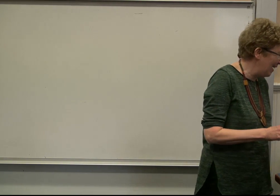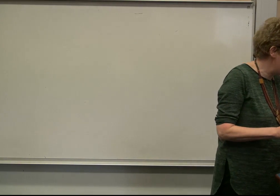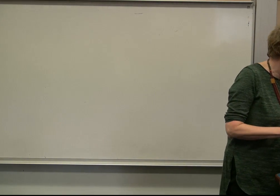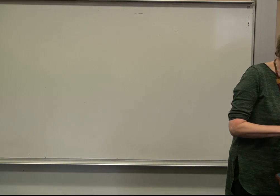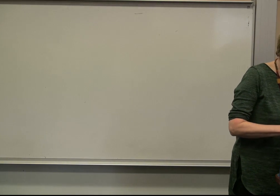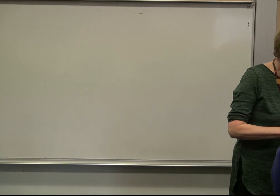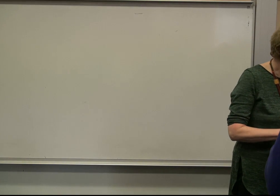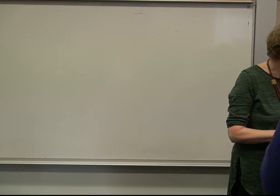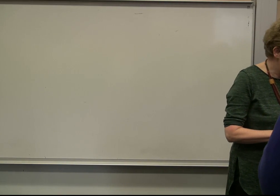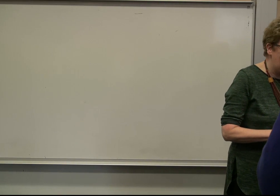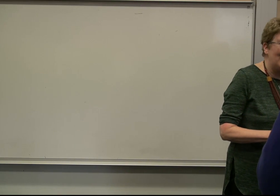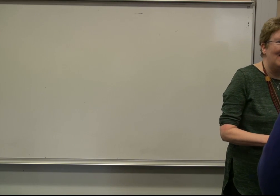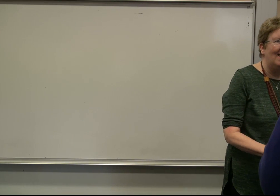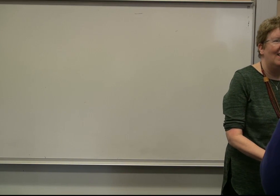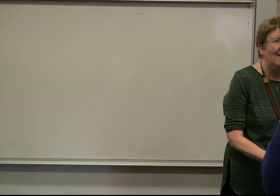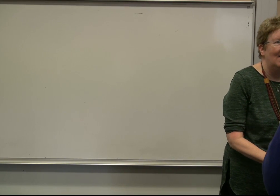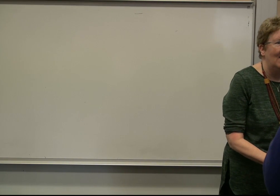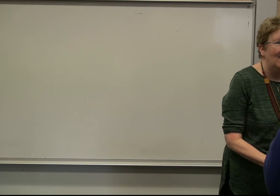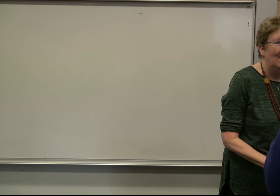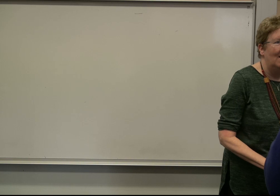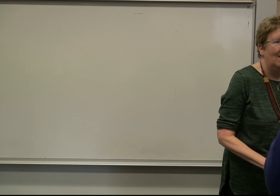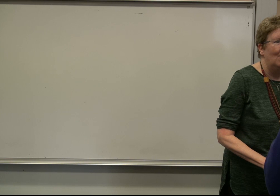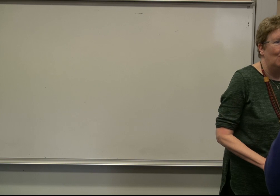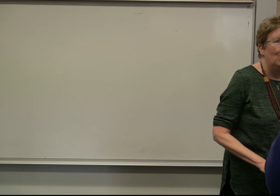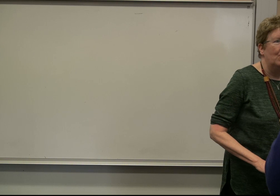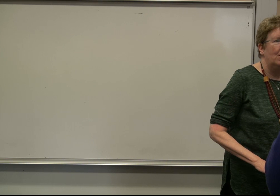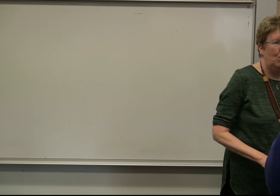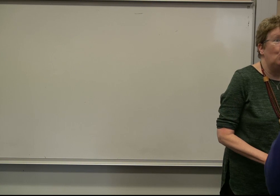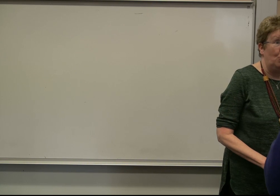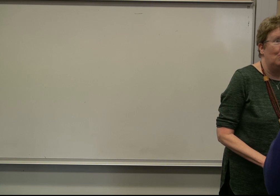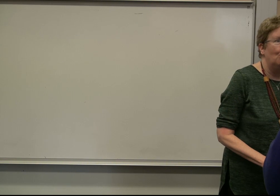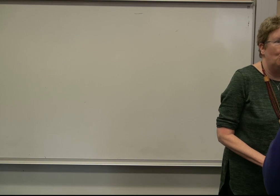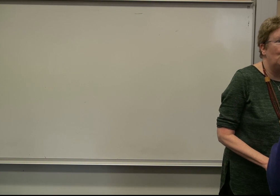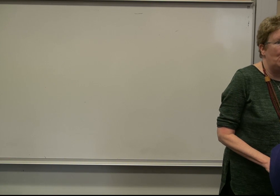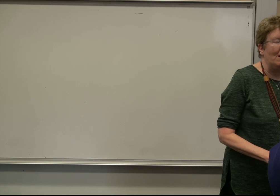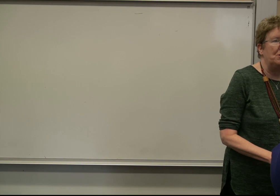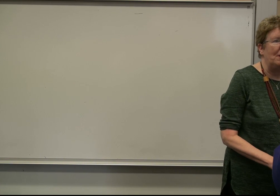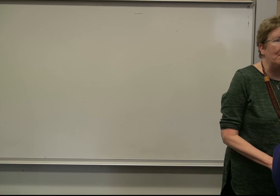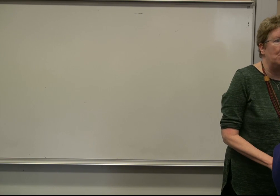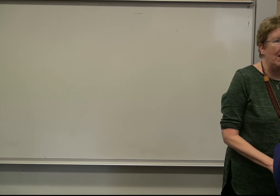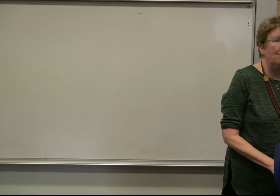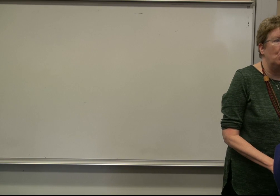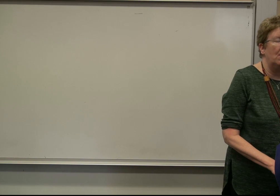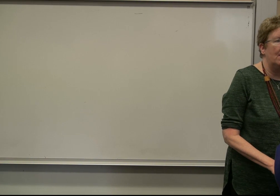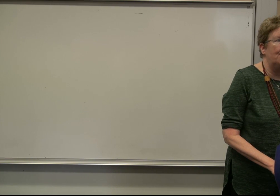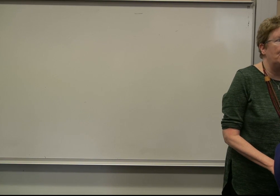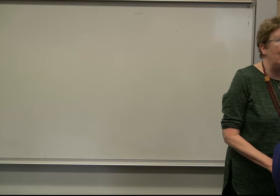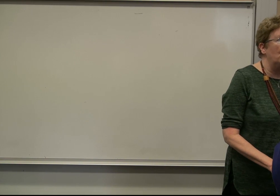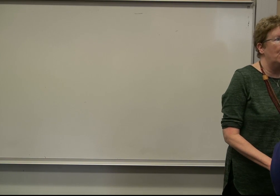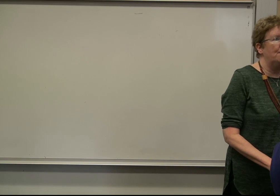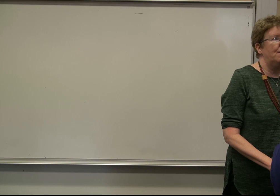Okay, I'll get the mic. That's all right. I'll be Ella. Could you? Will you be able to do that because we have got the